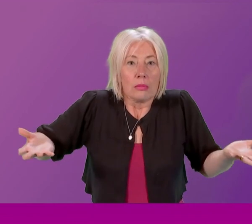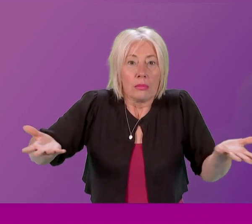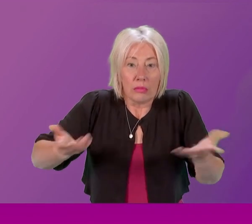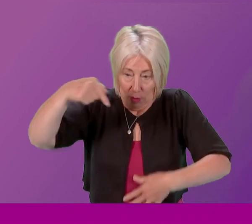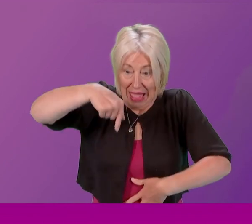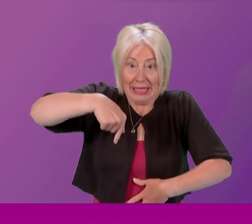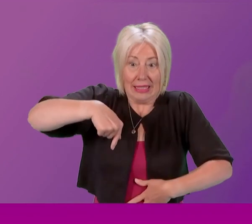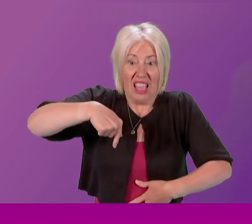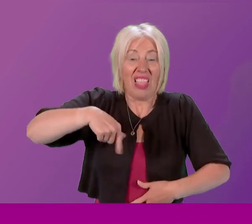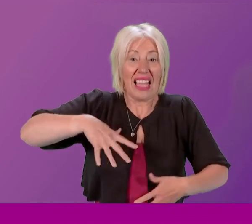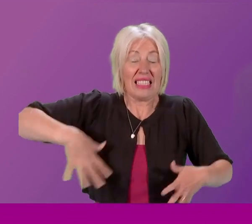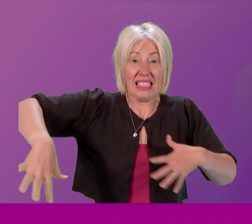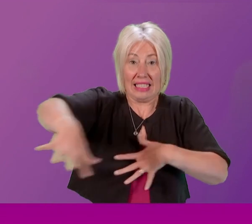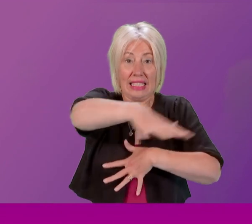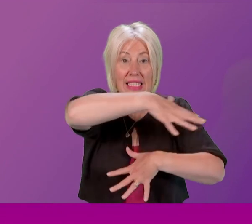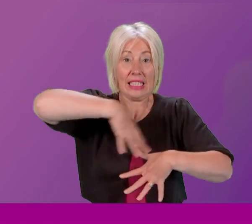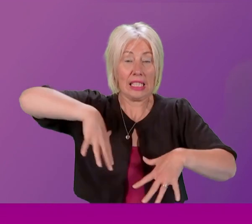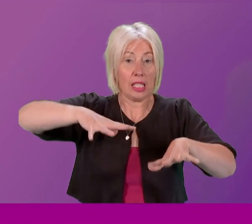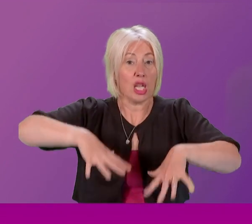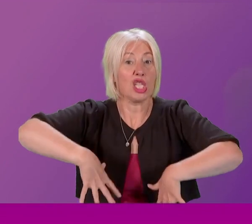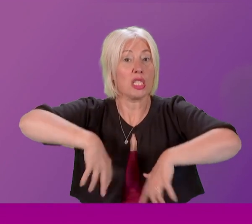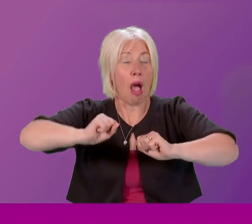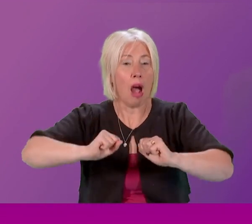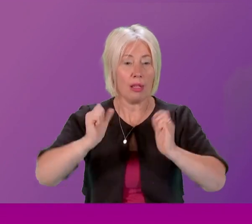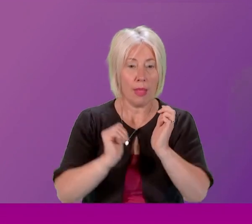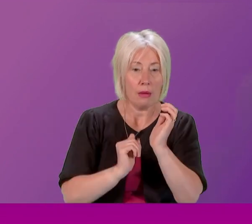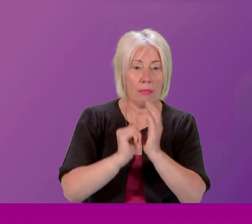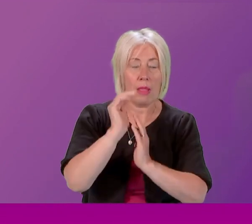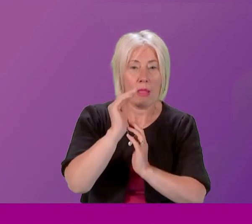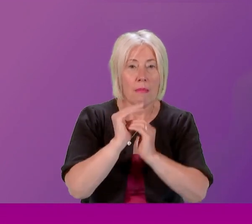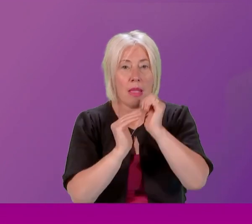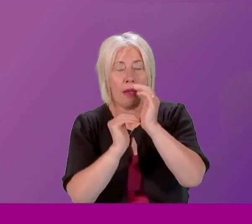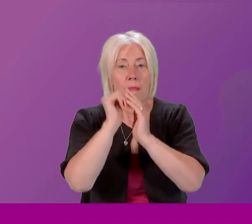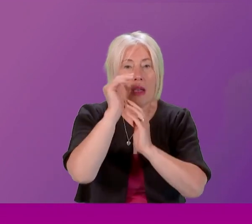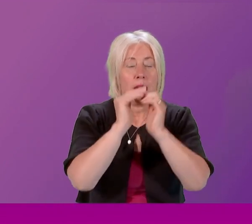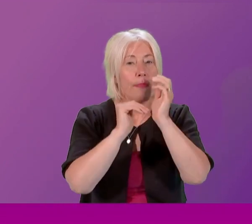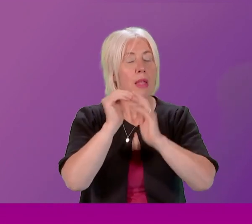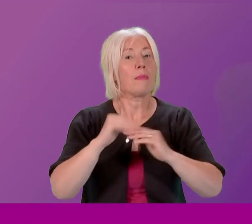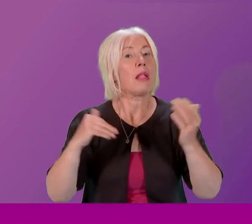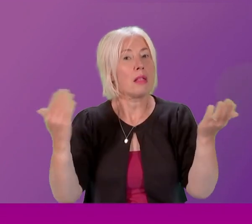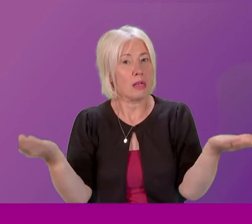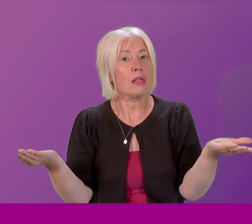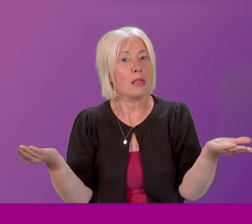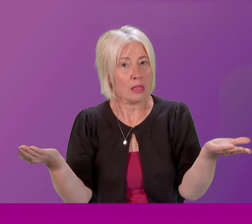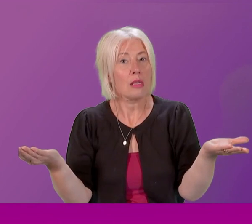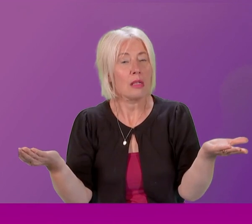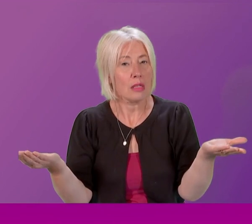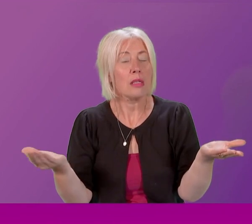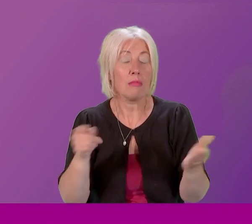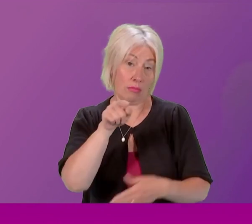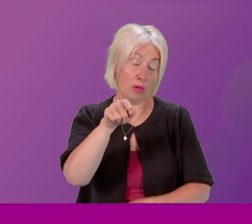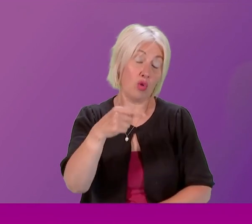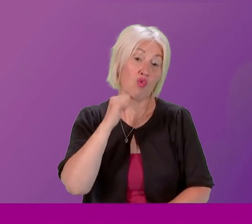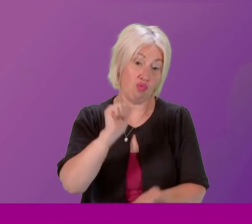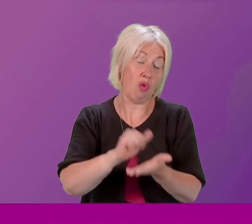that. You know, that's where it starts, and then we build on that. And I think that, you know, as you